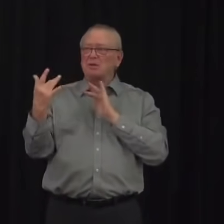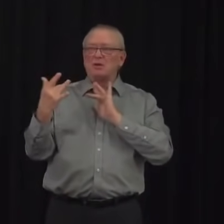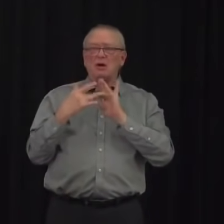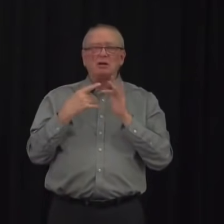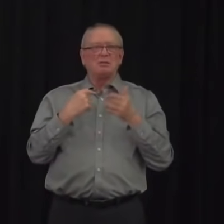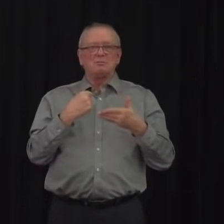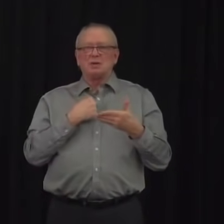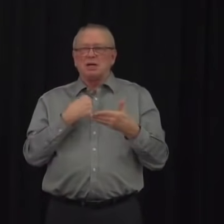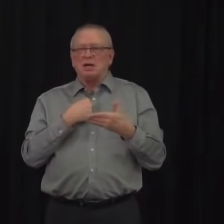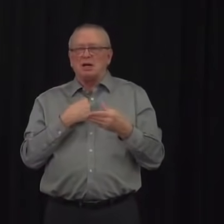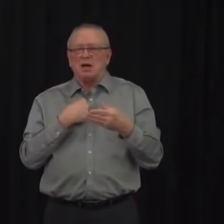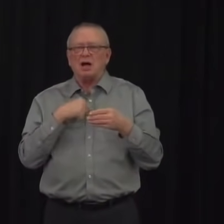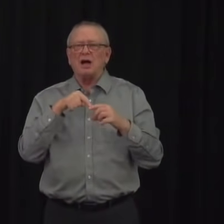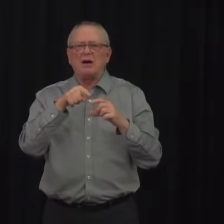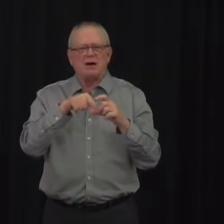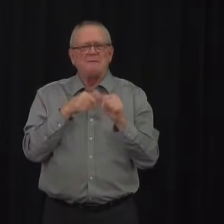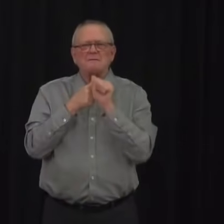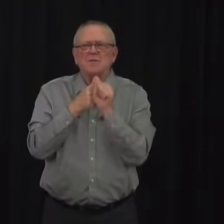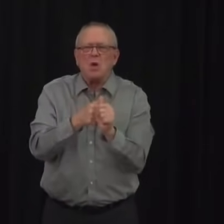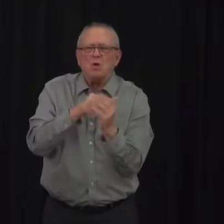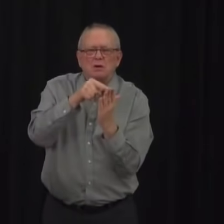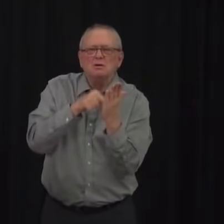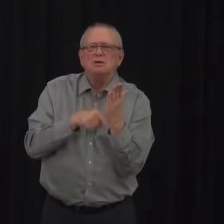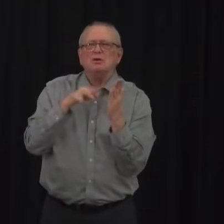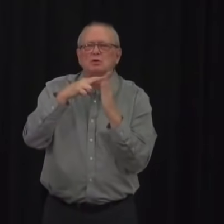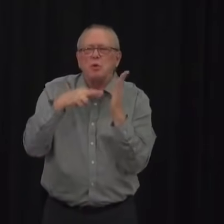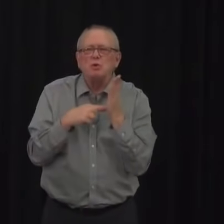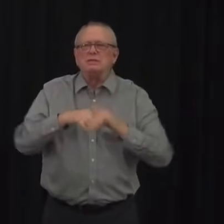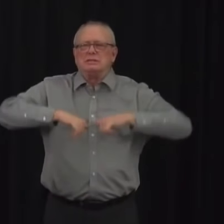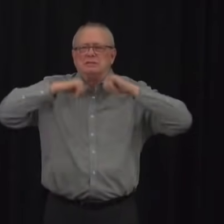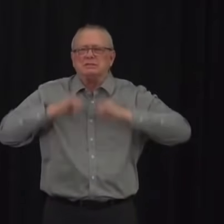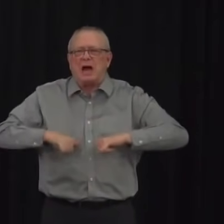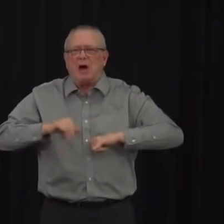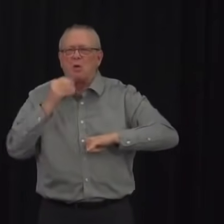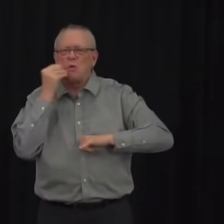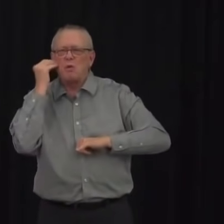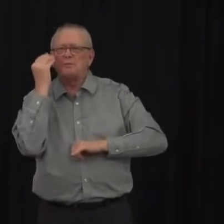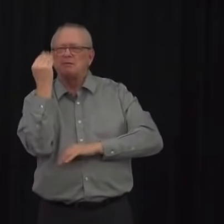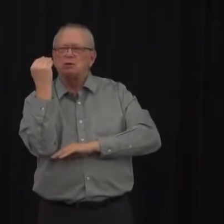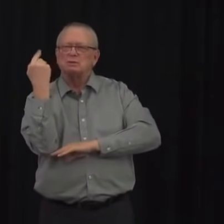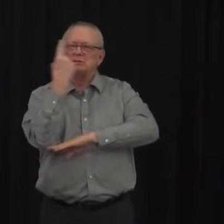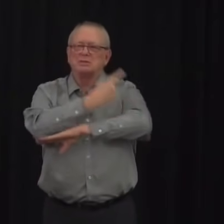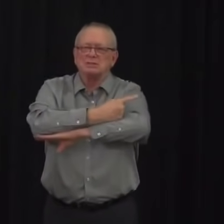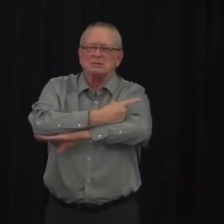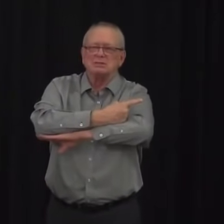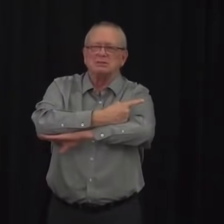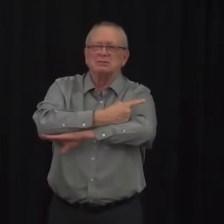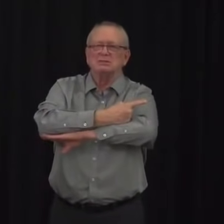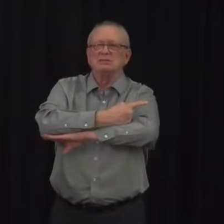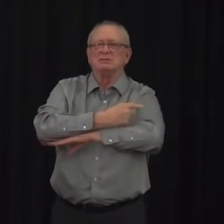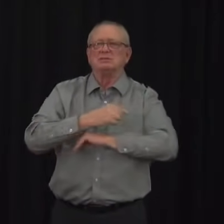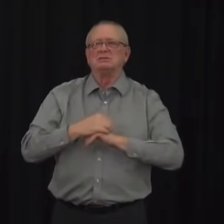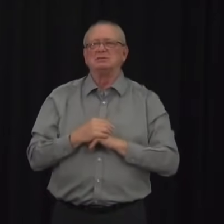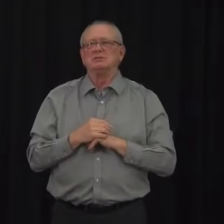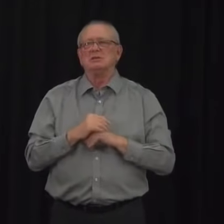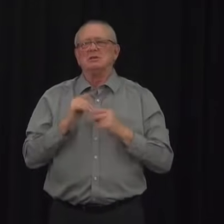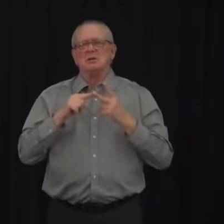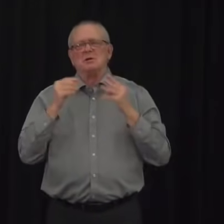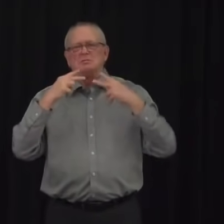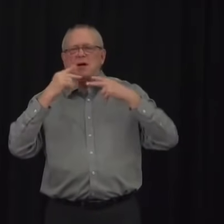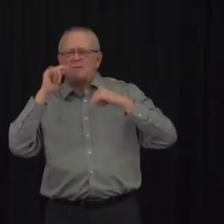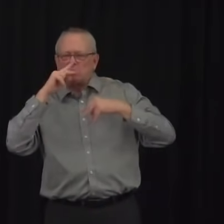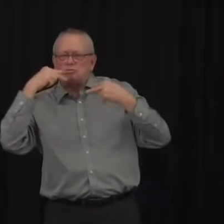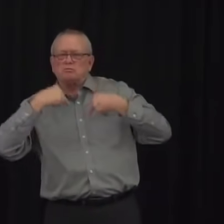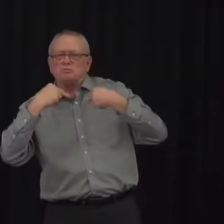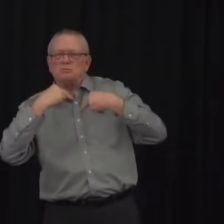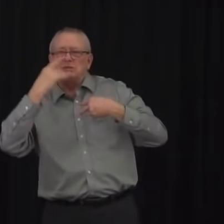must stay home and isolate for 14 days from your last contact with a positive case. Monitor for symptoms and arrange for